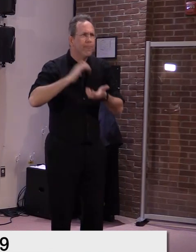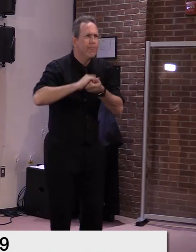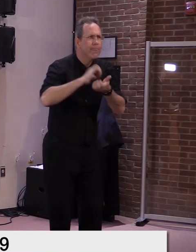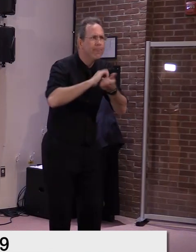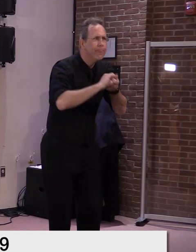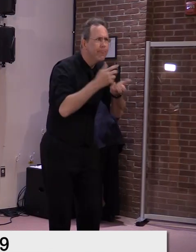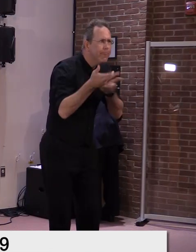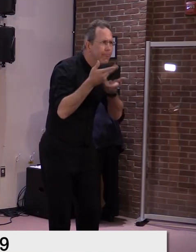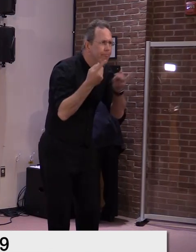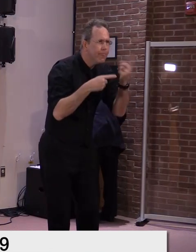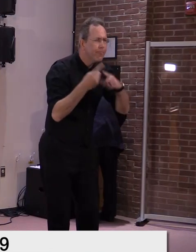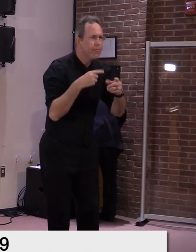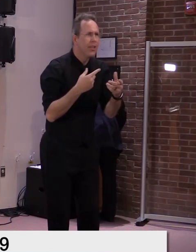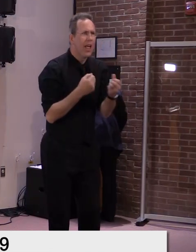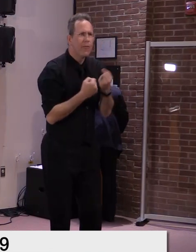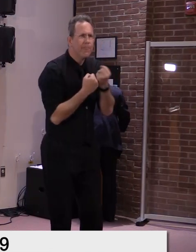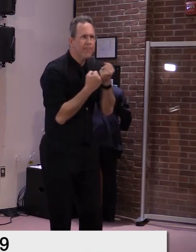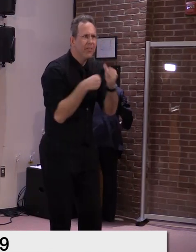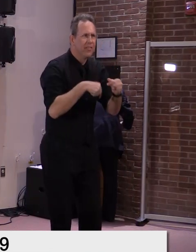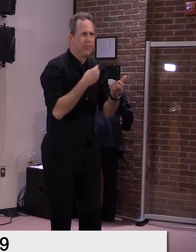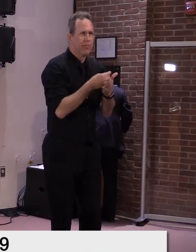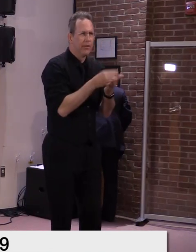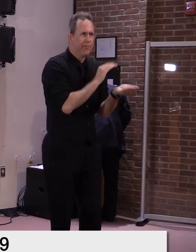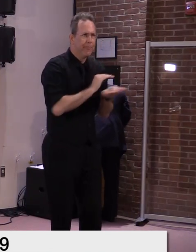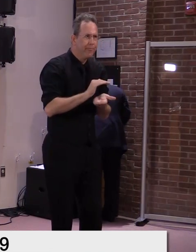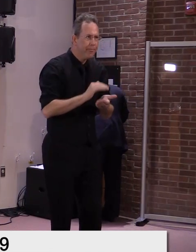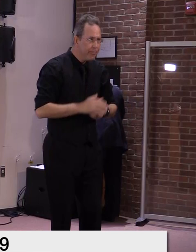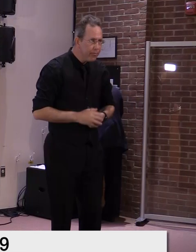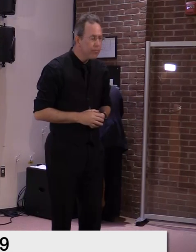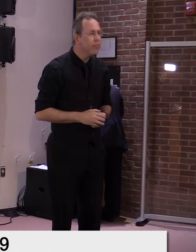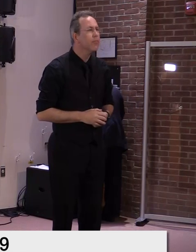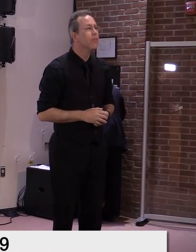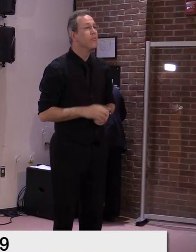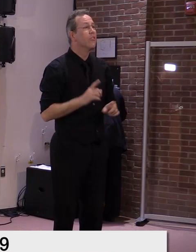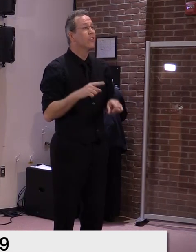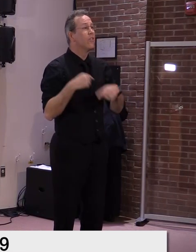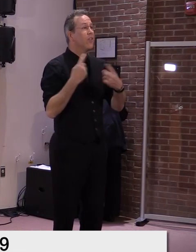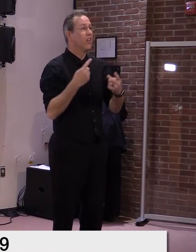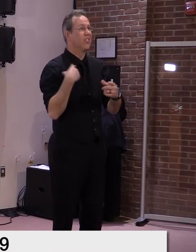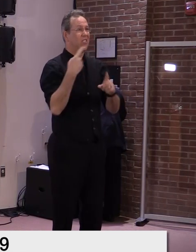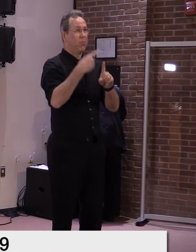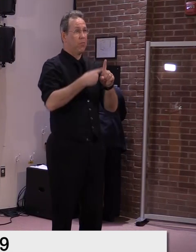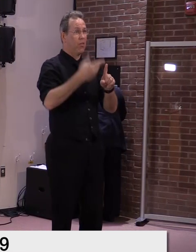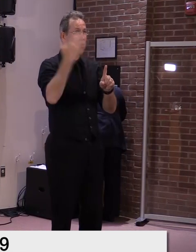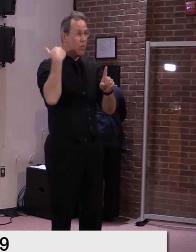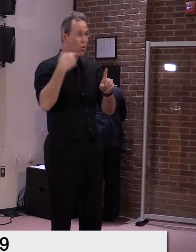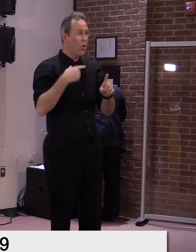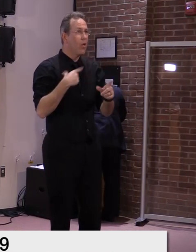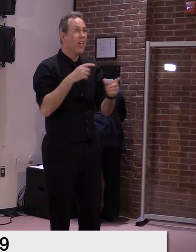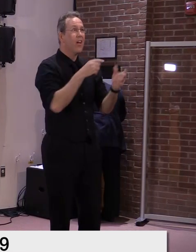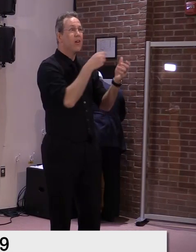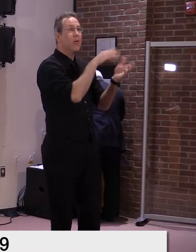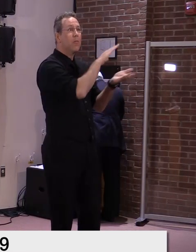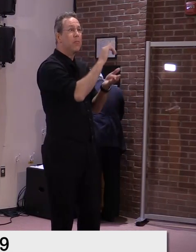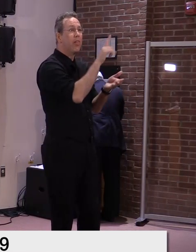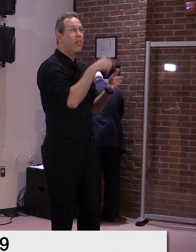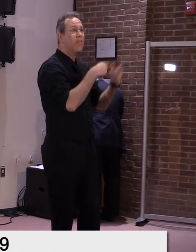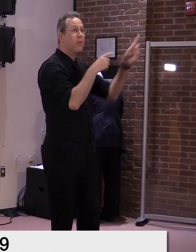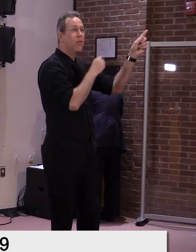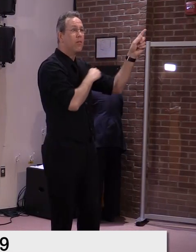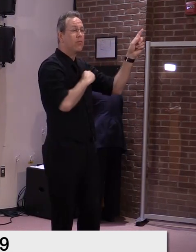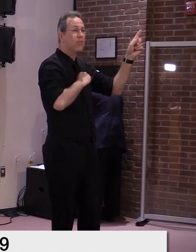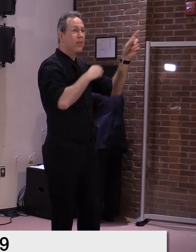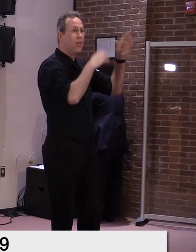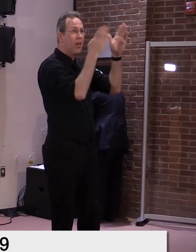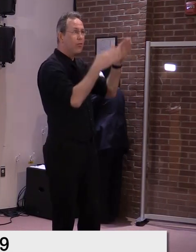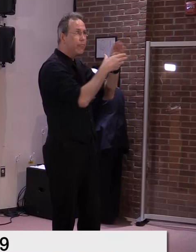first, as you know, last month Congress passed and President Biden signed the American Rescue Package. As part of